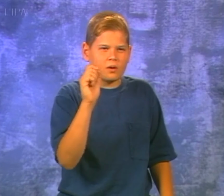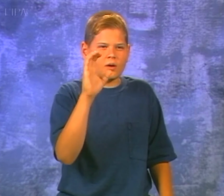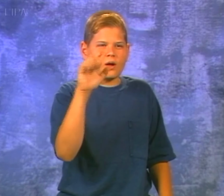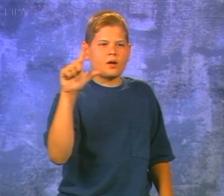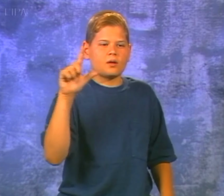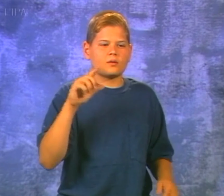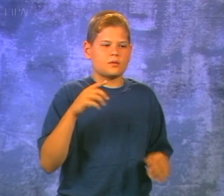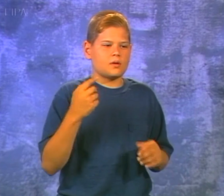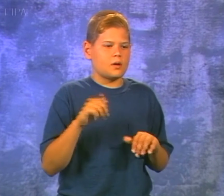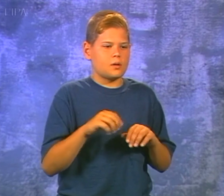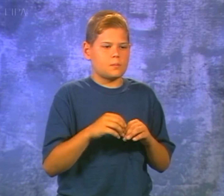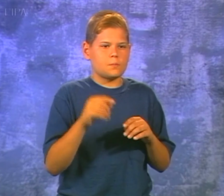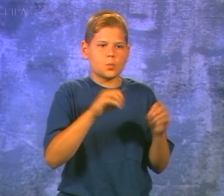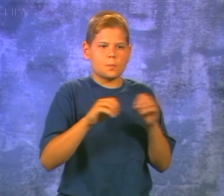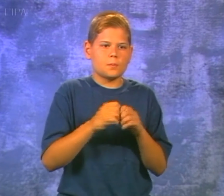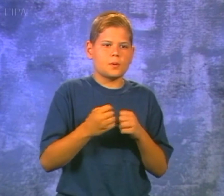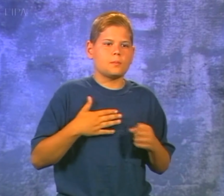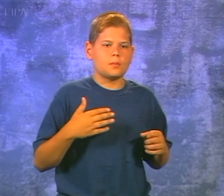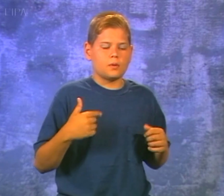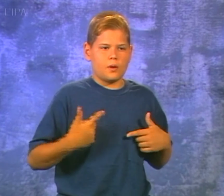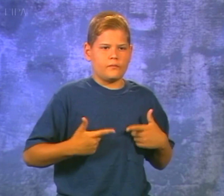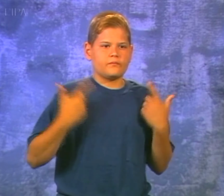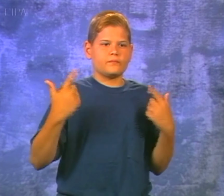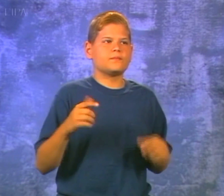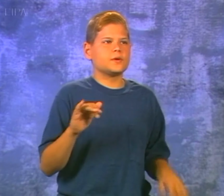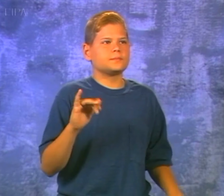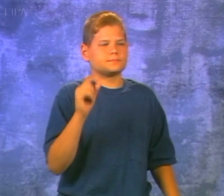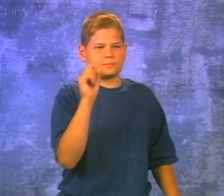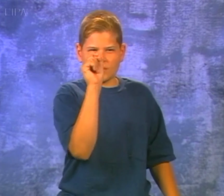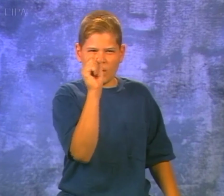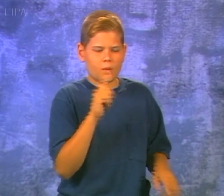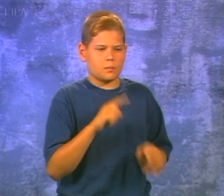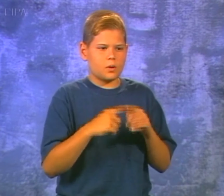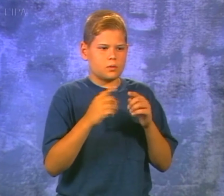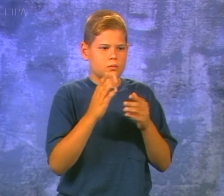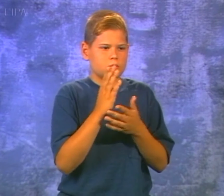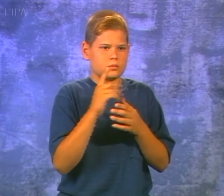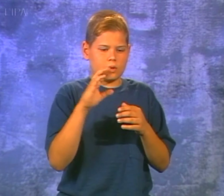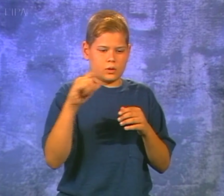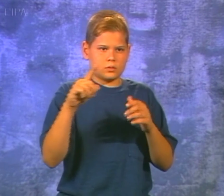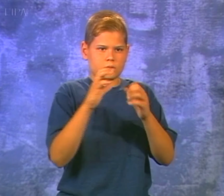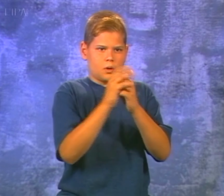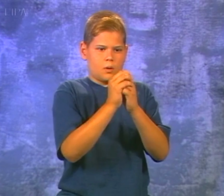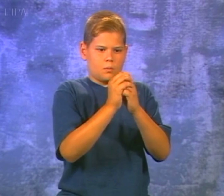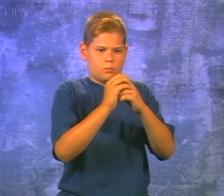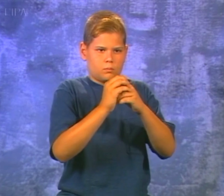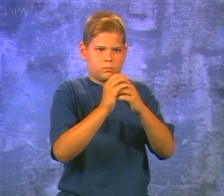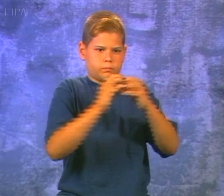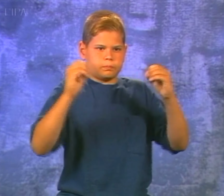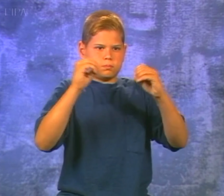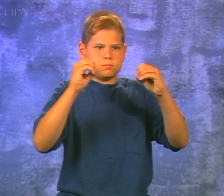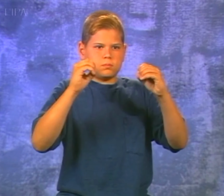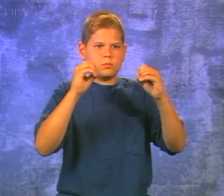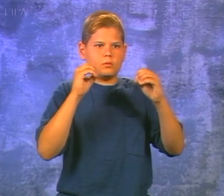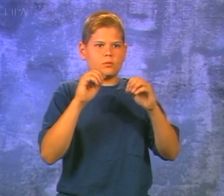to look at small cells. For example, cells that live on the body that are really tiny, you can't see with the